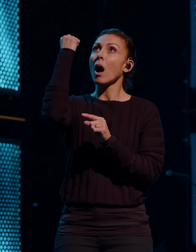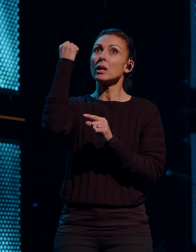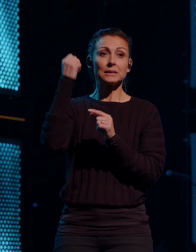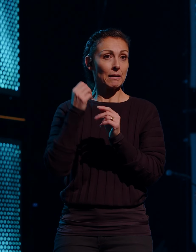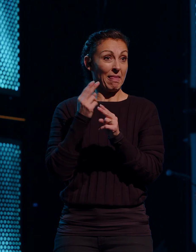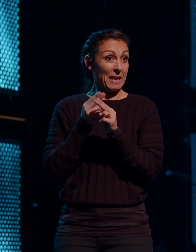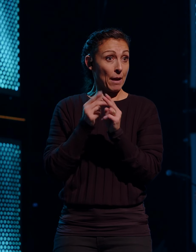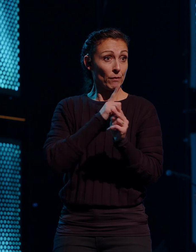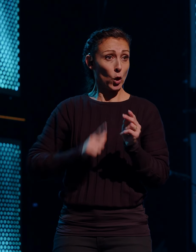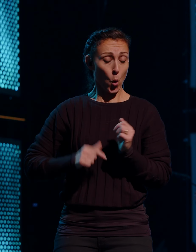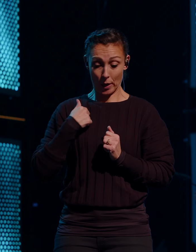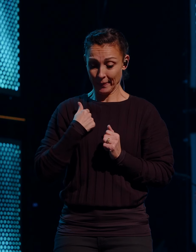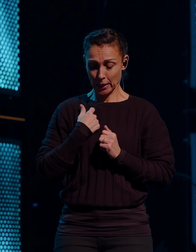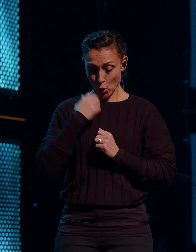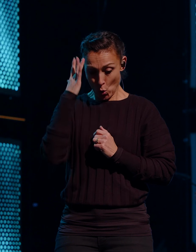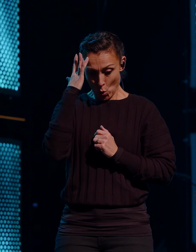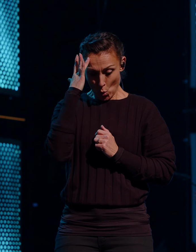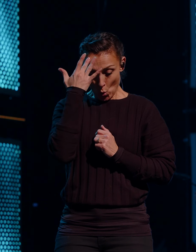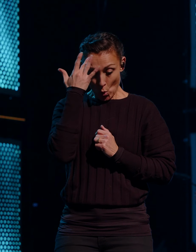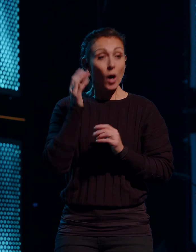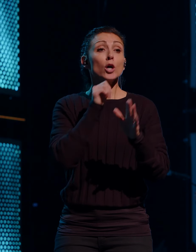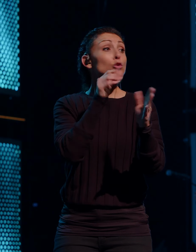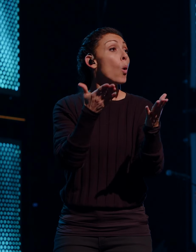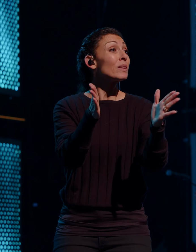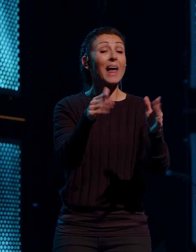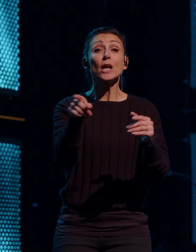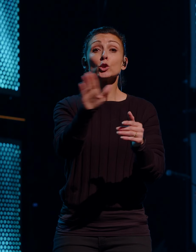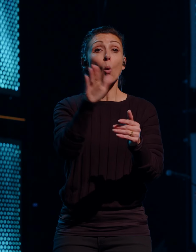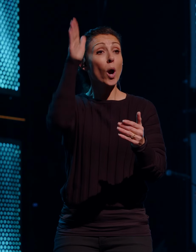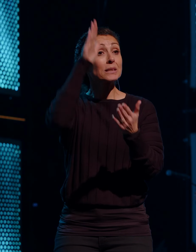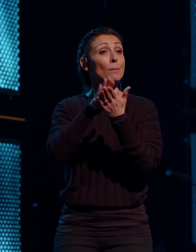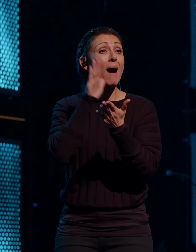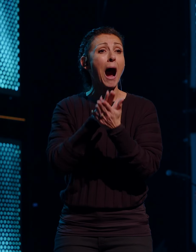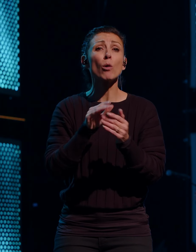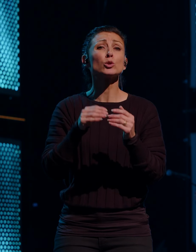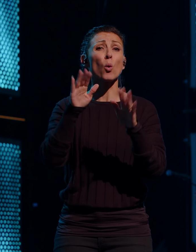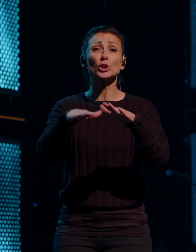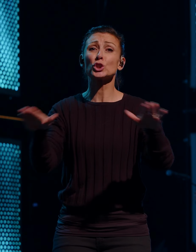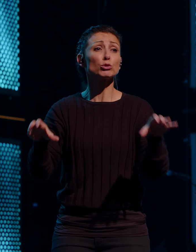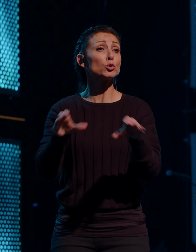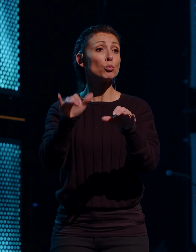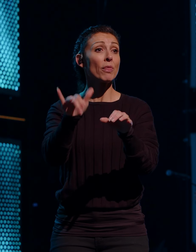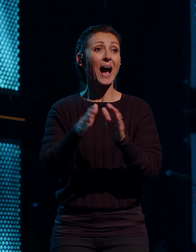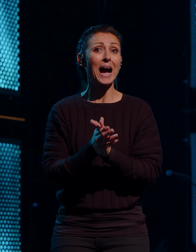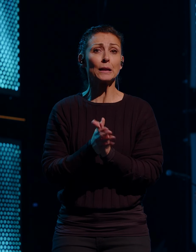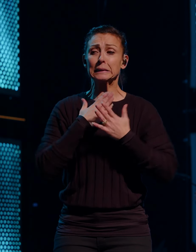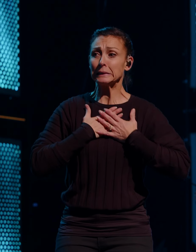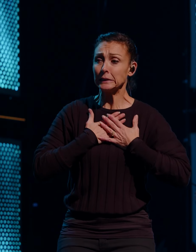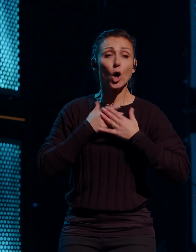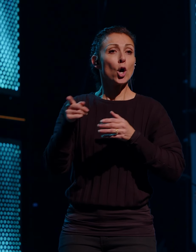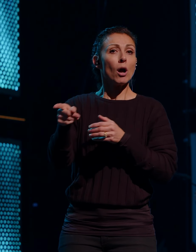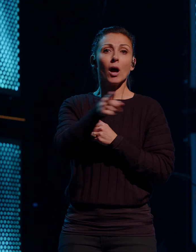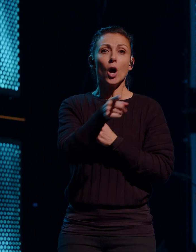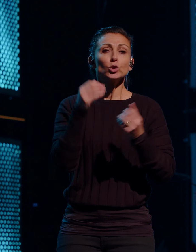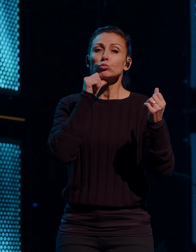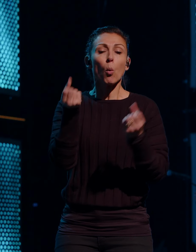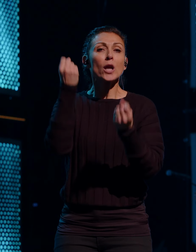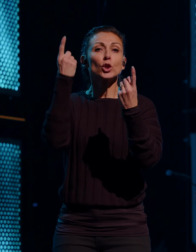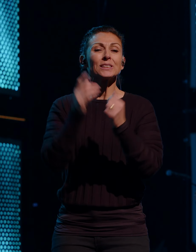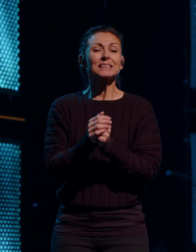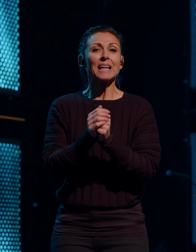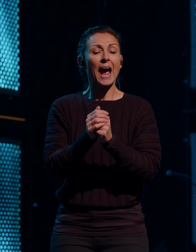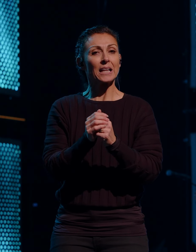vain. Don't let your spouse do that. Don't let your kids do that. Say, hey, don't do that. Do you understand how powerful that